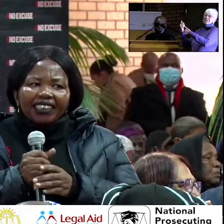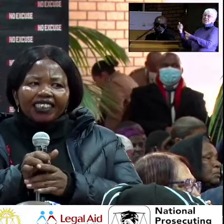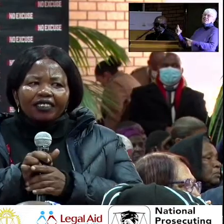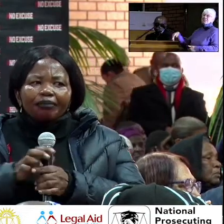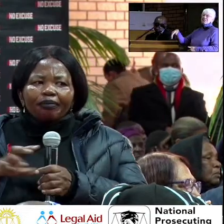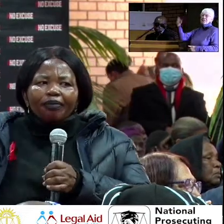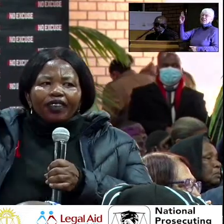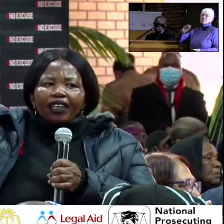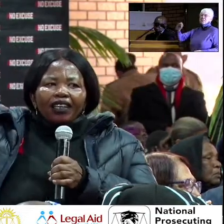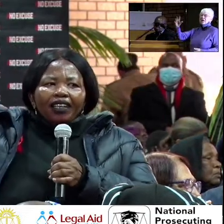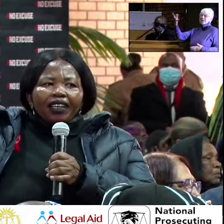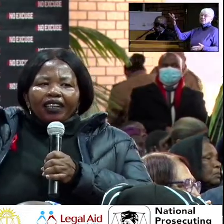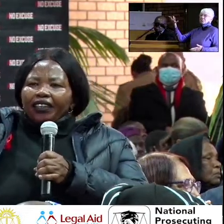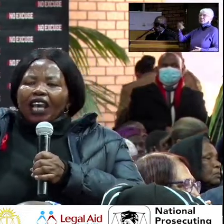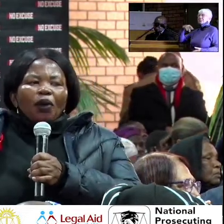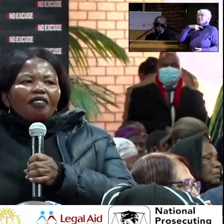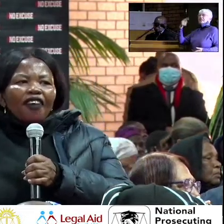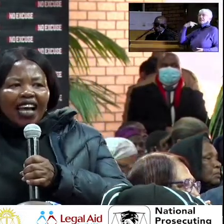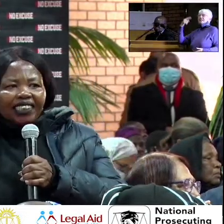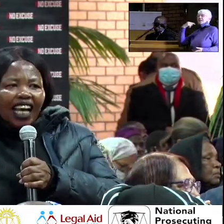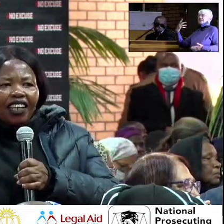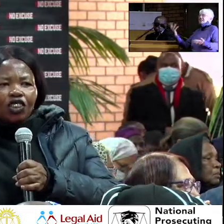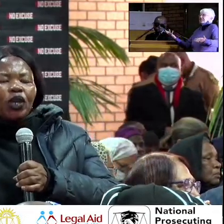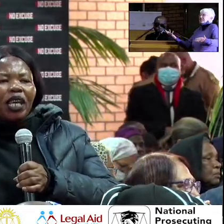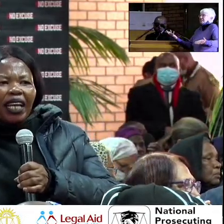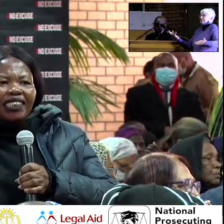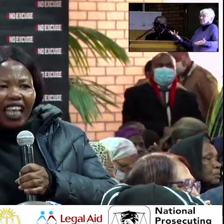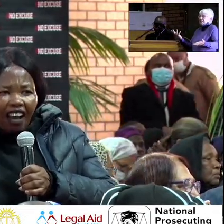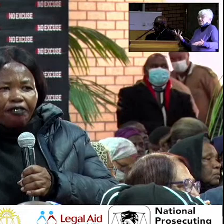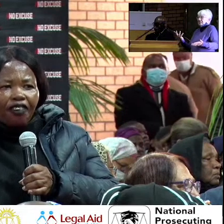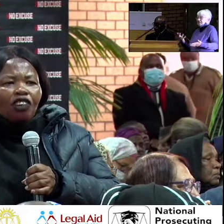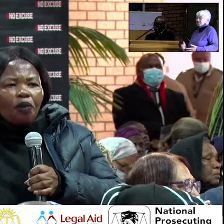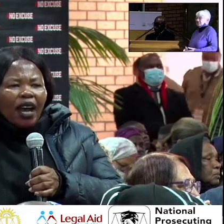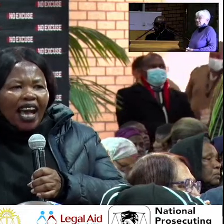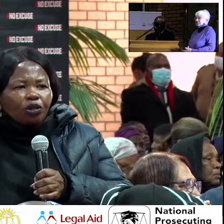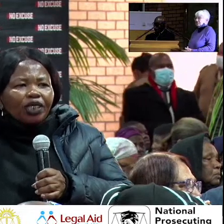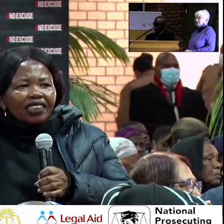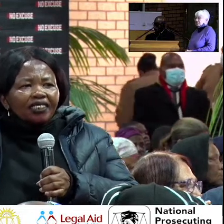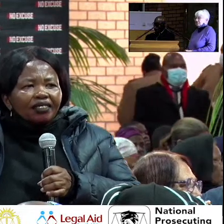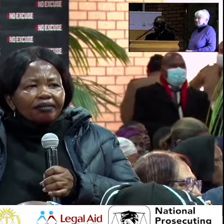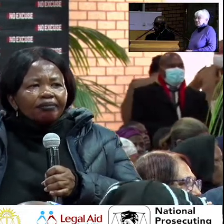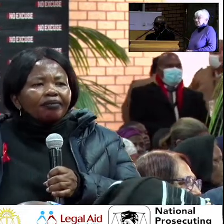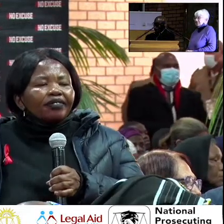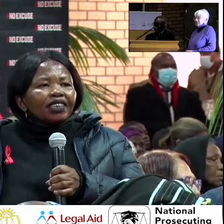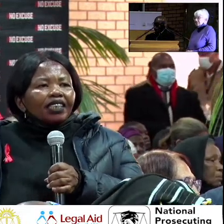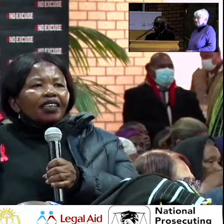case, they were Avanza taking my stuff out of my house.